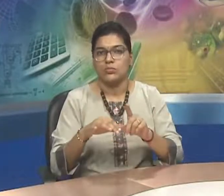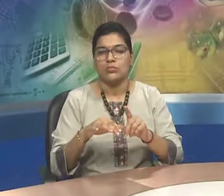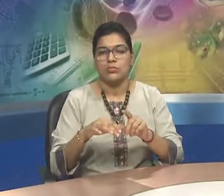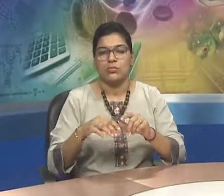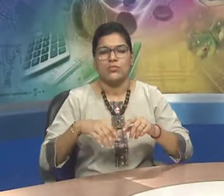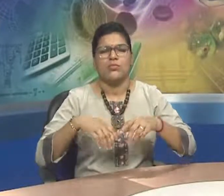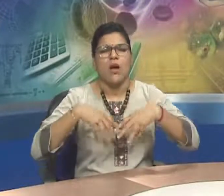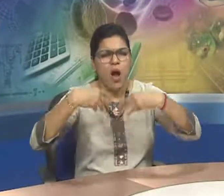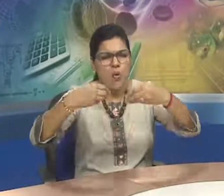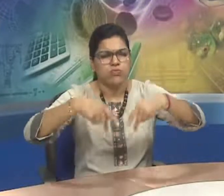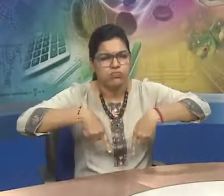Hazardous.